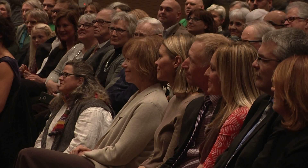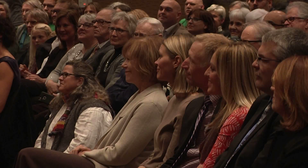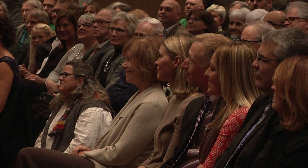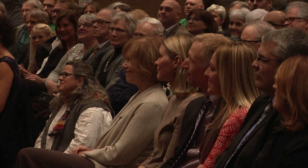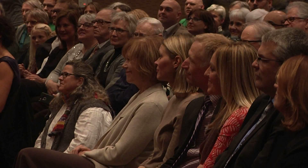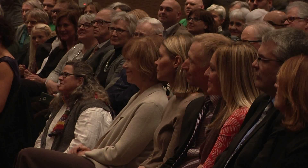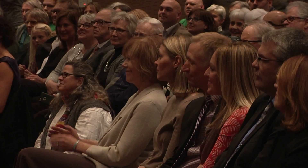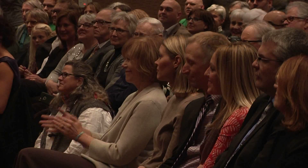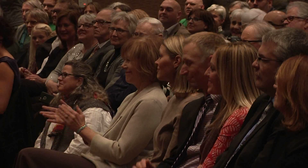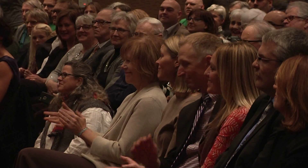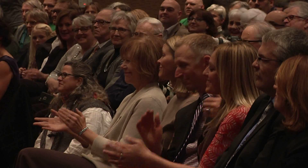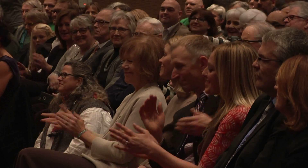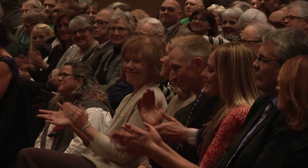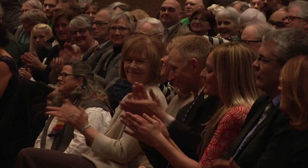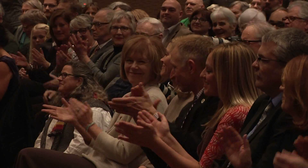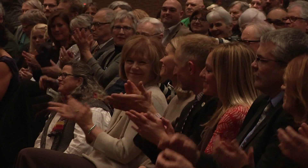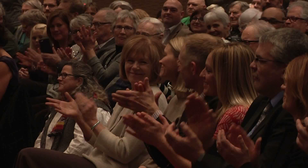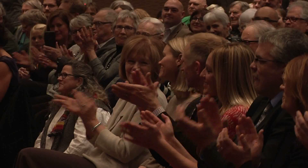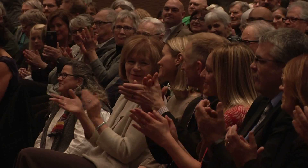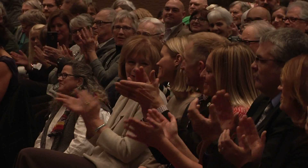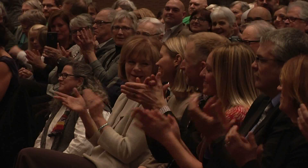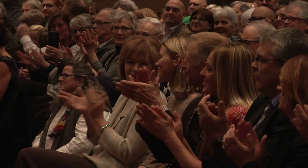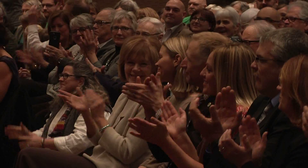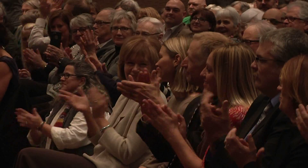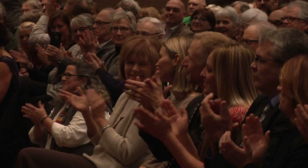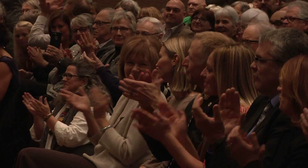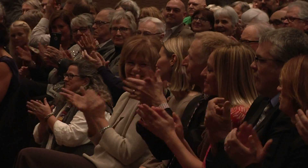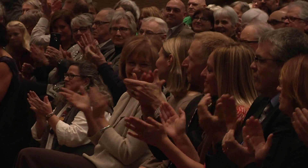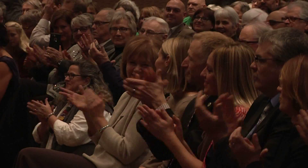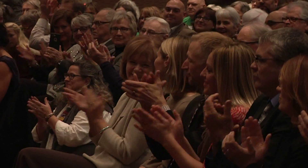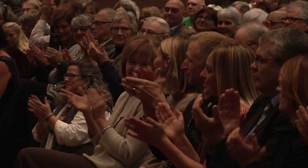reason going forward. So thank you, Laura.